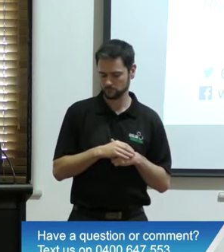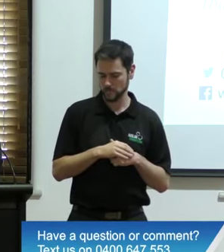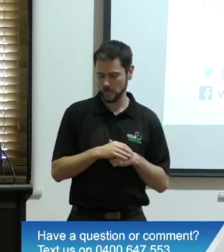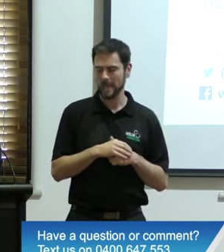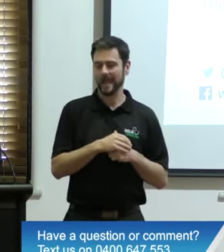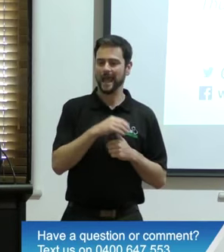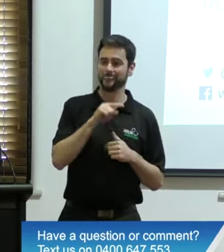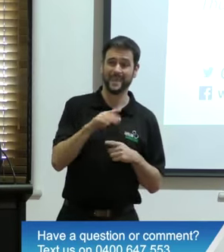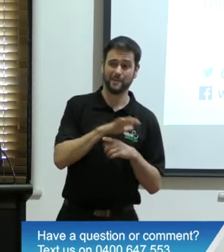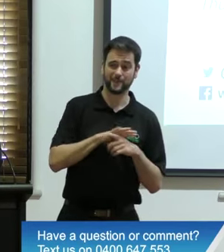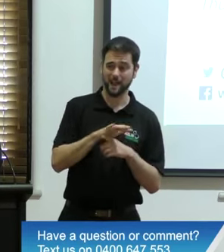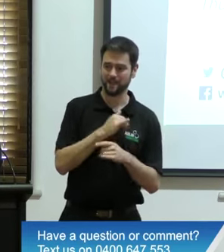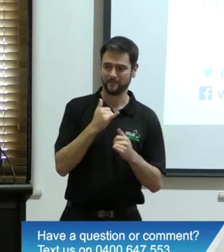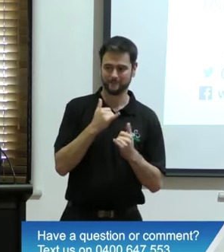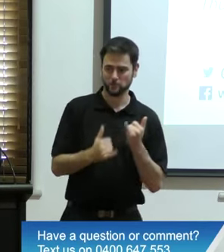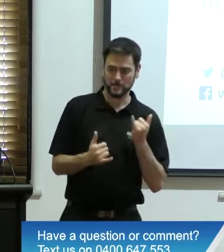delicate sort of